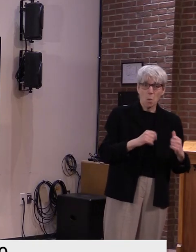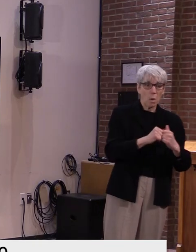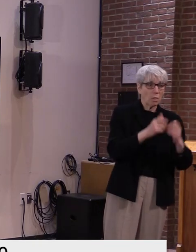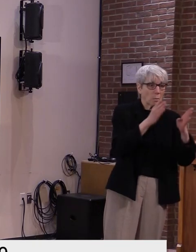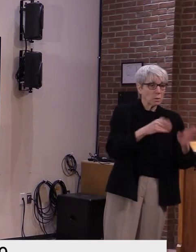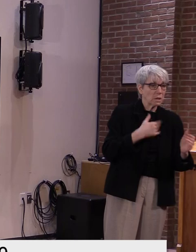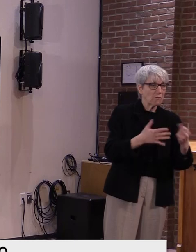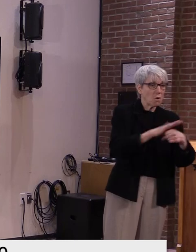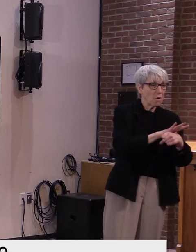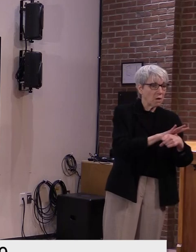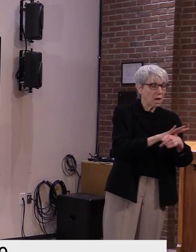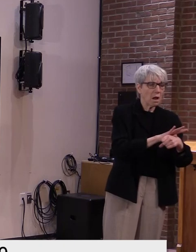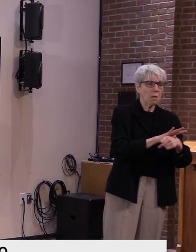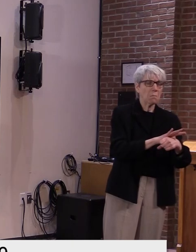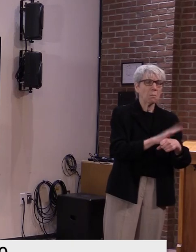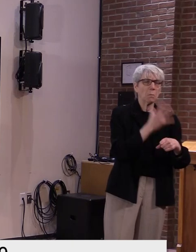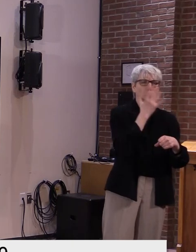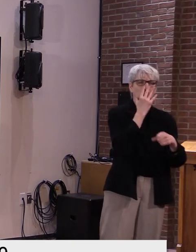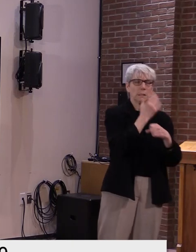Now it's almost the 1 in 5.